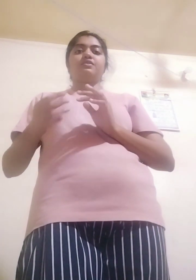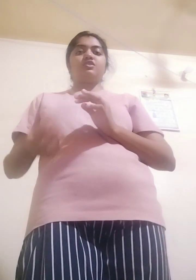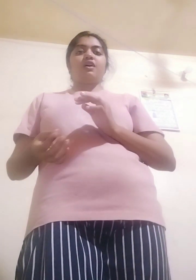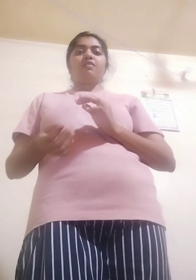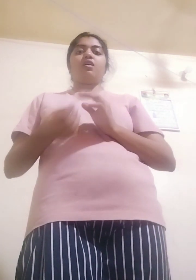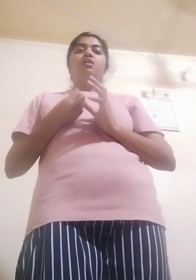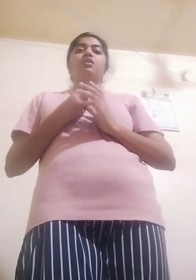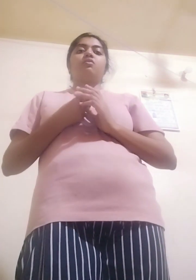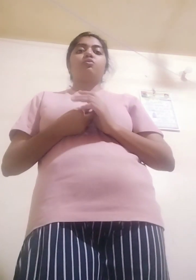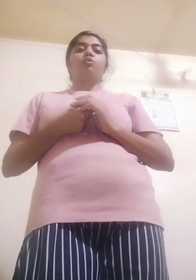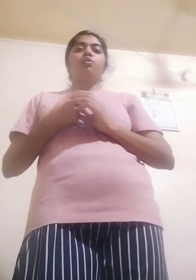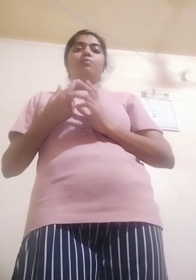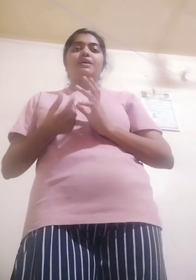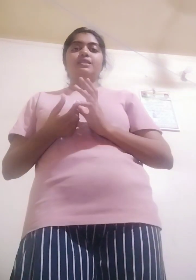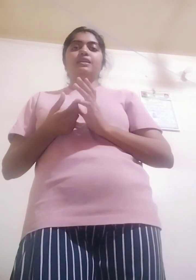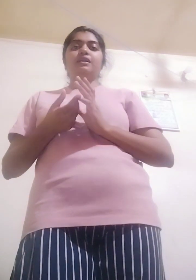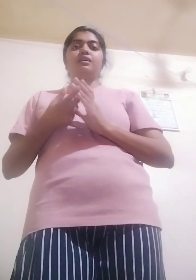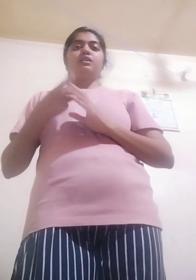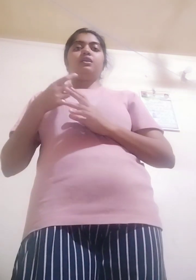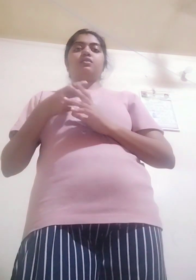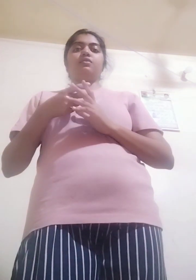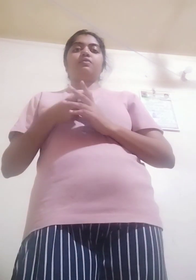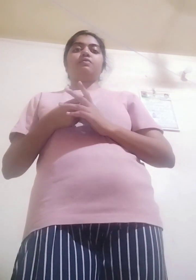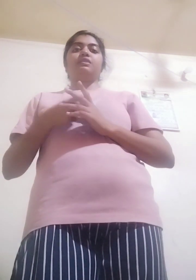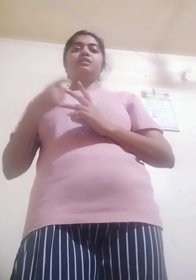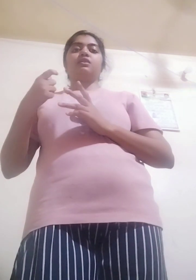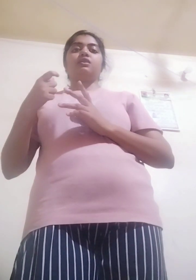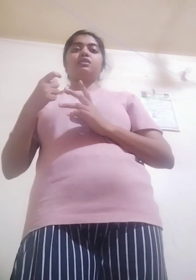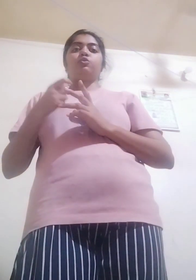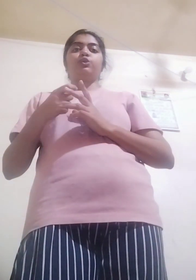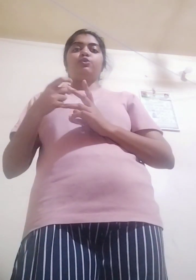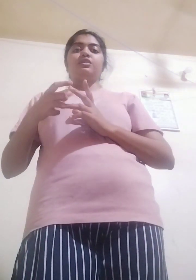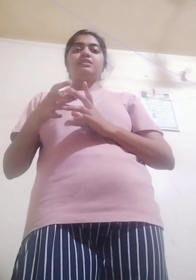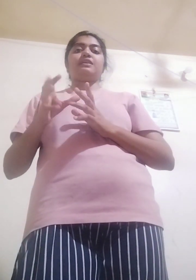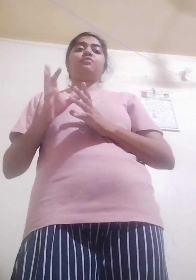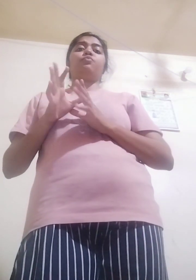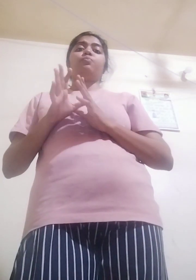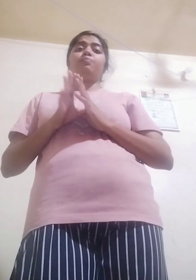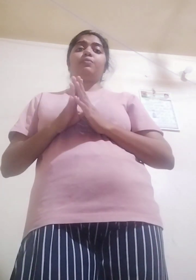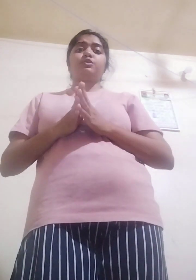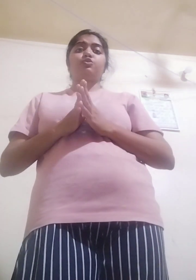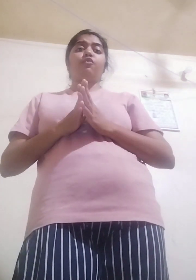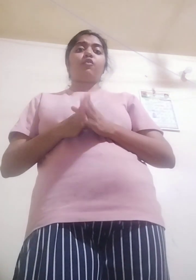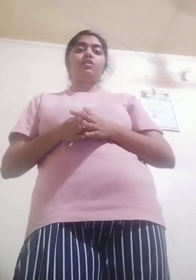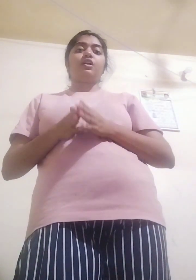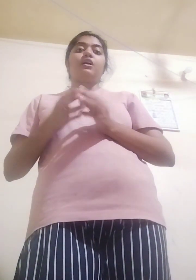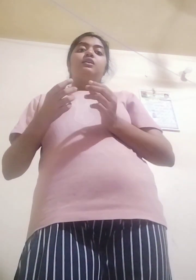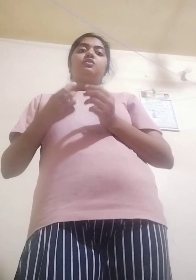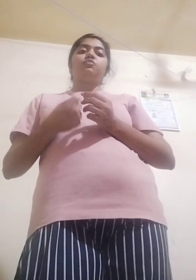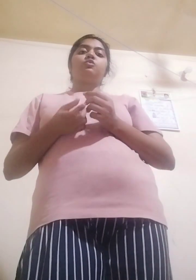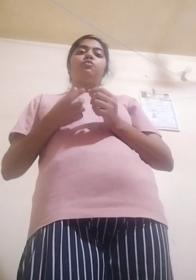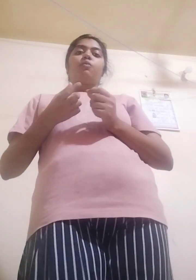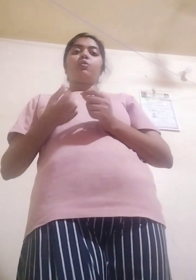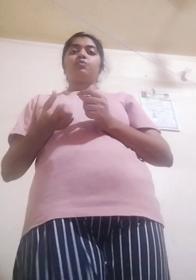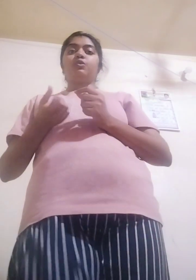Java. So basically, here we will going to understand first of all the full form of the